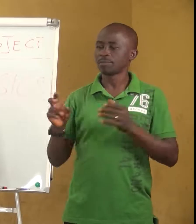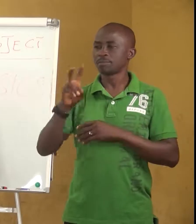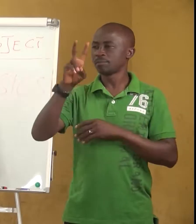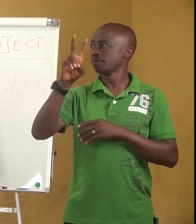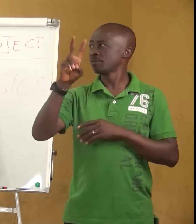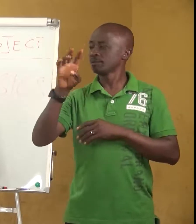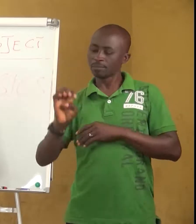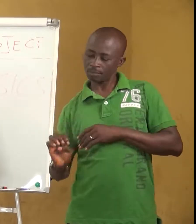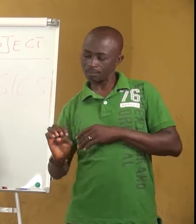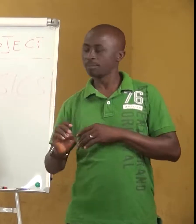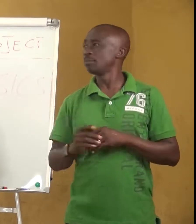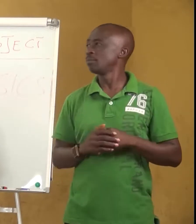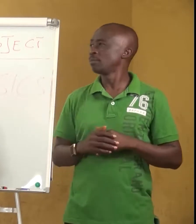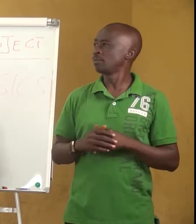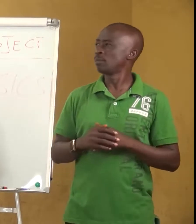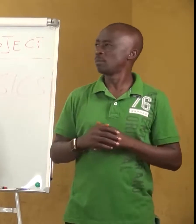capital E.